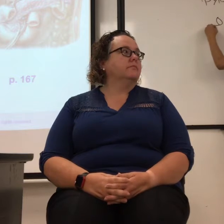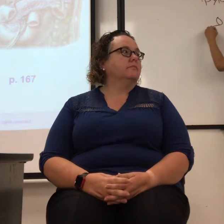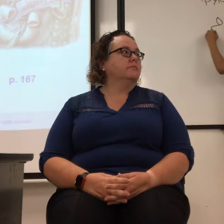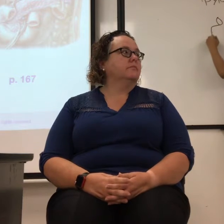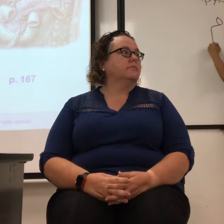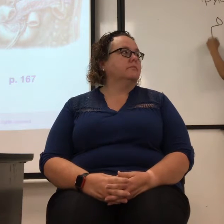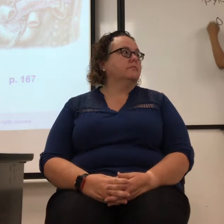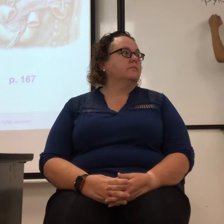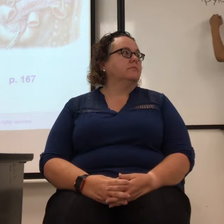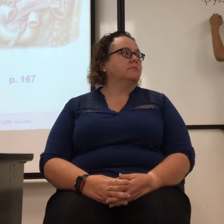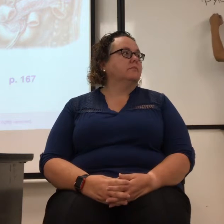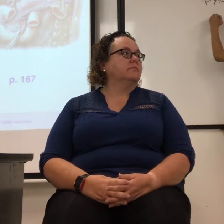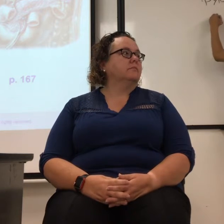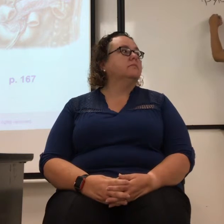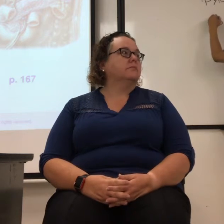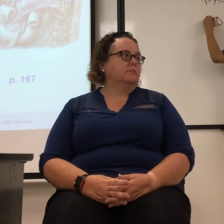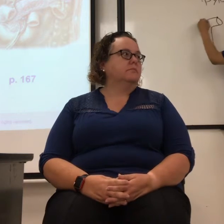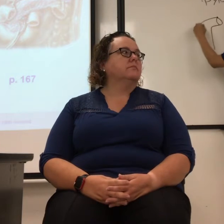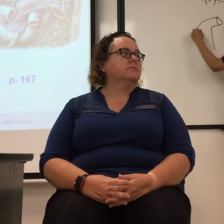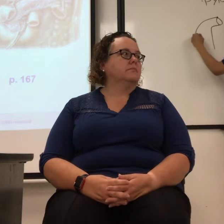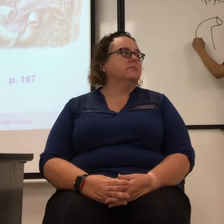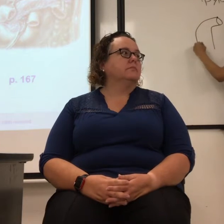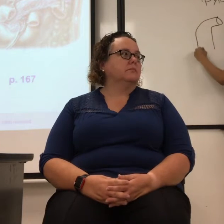Duodenum, first part, second part goes down like